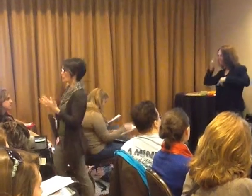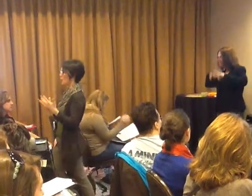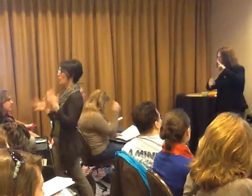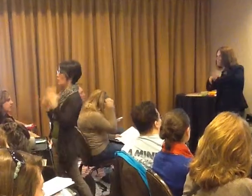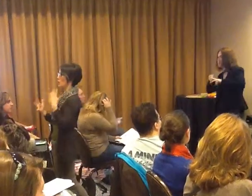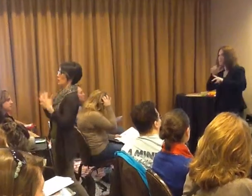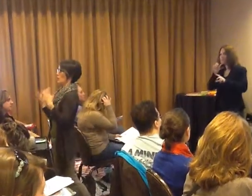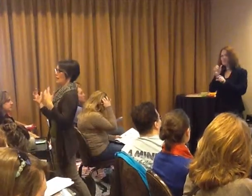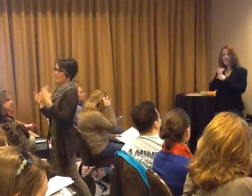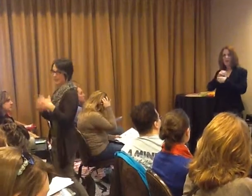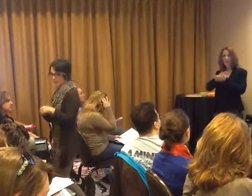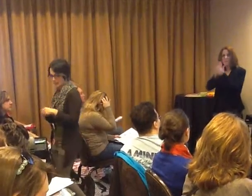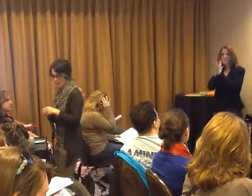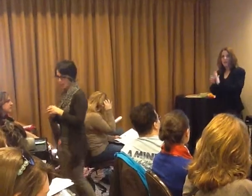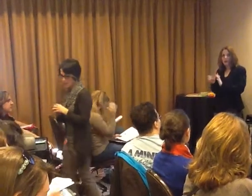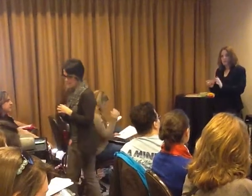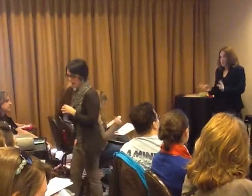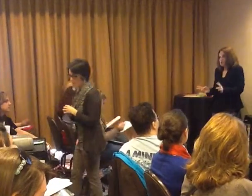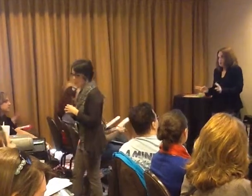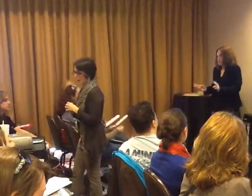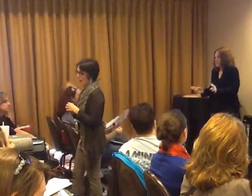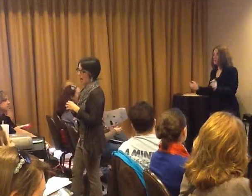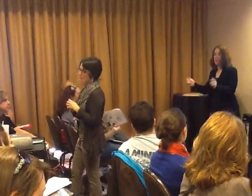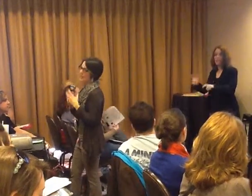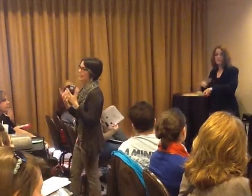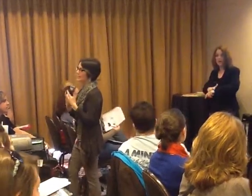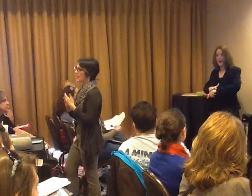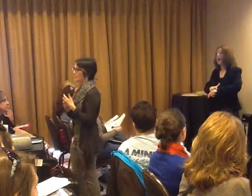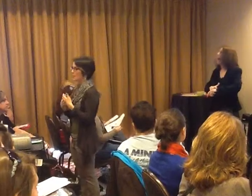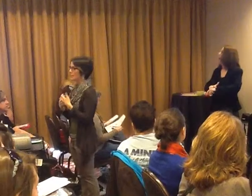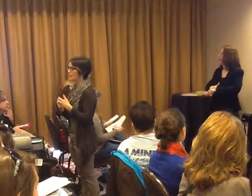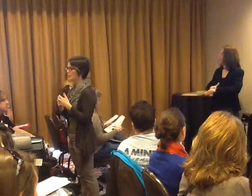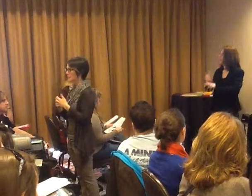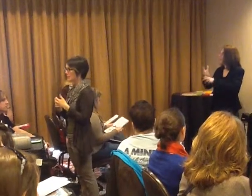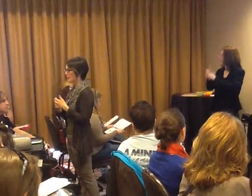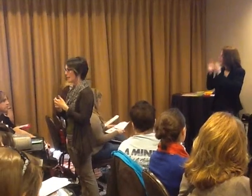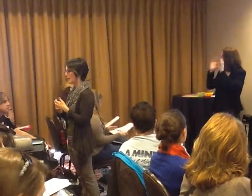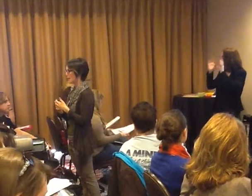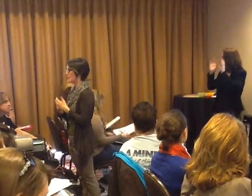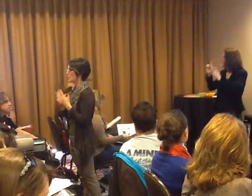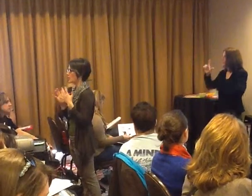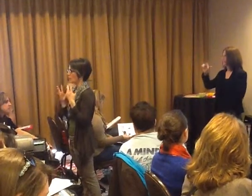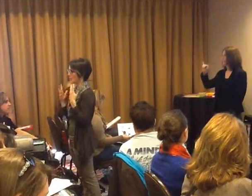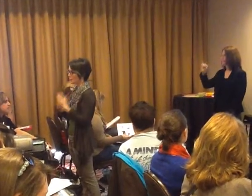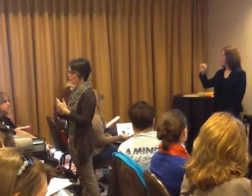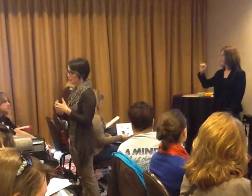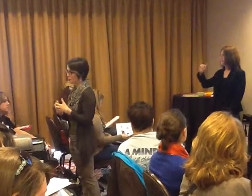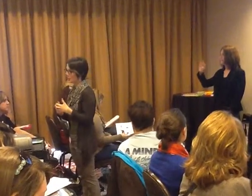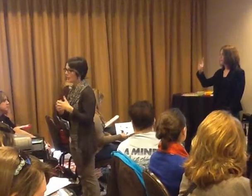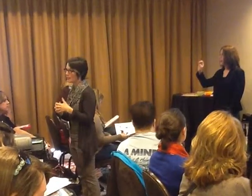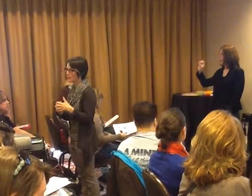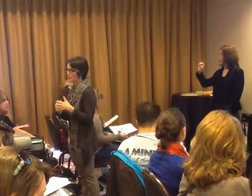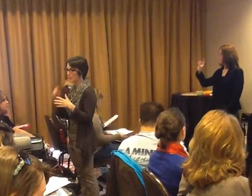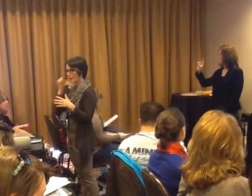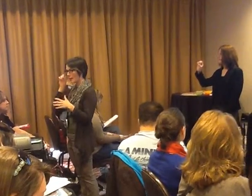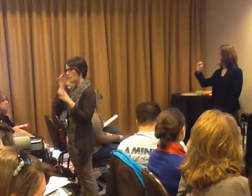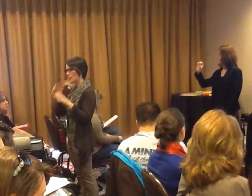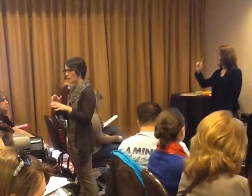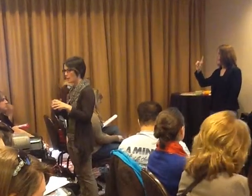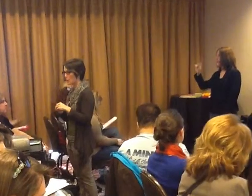make it so crazy intense all the time. Getting attention. Lisa Bendinelli is one of my heroes in